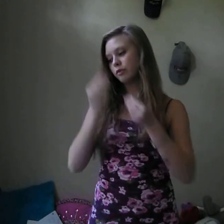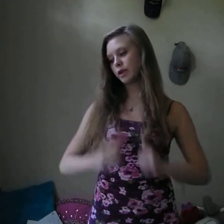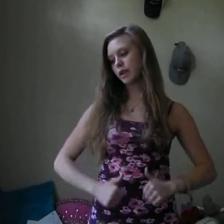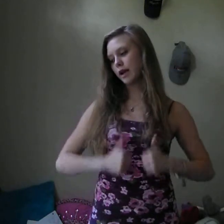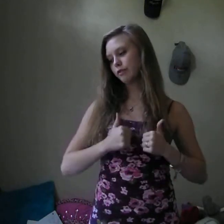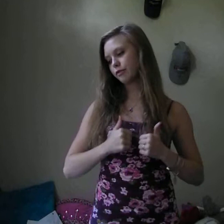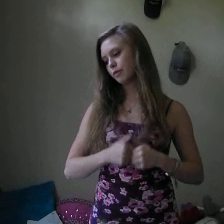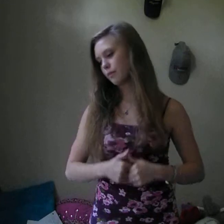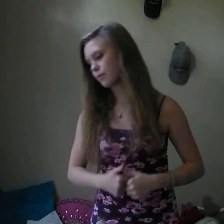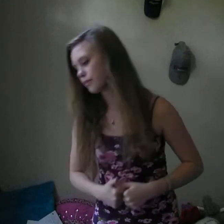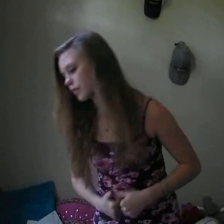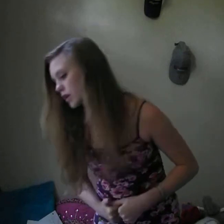me life.